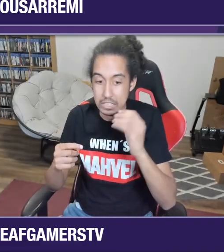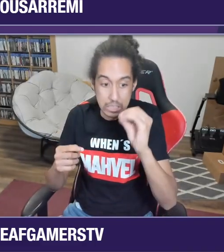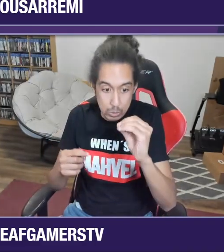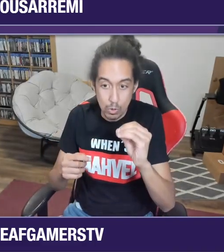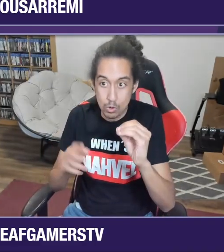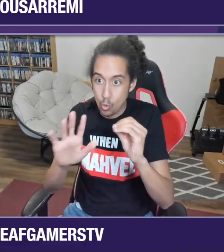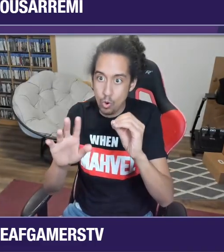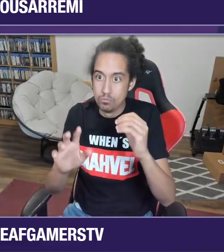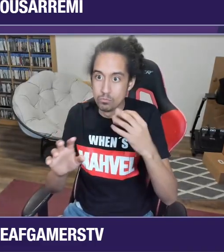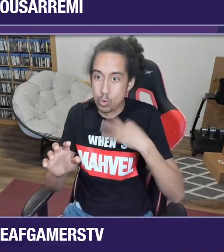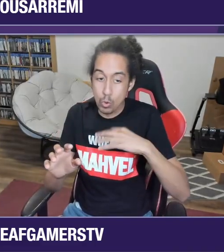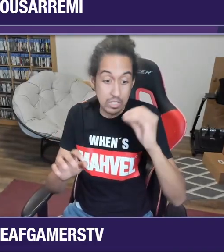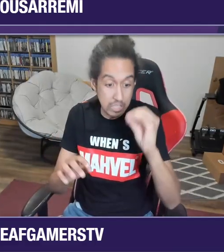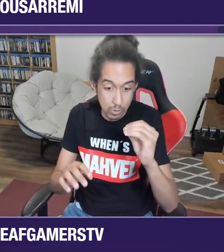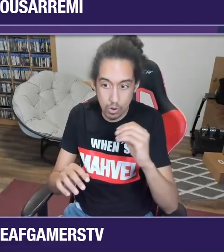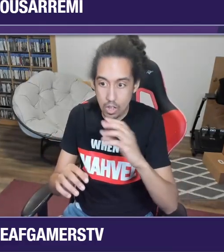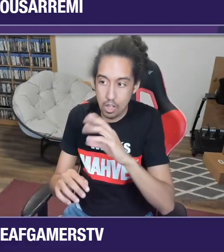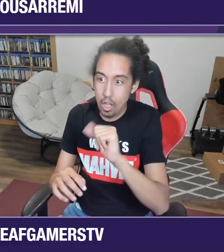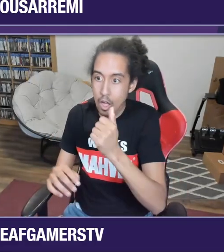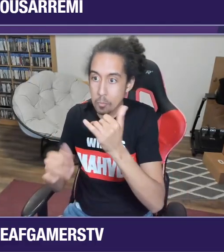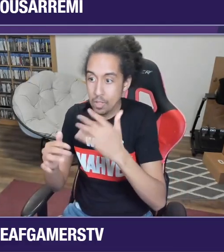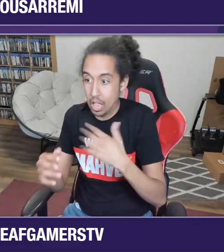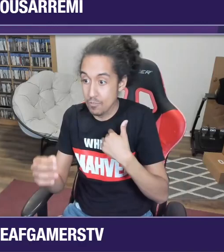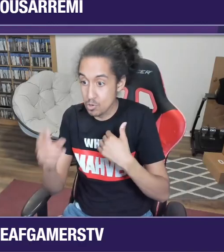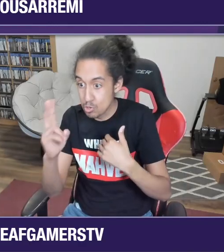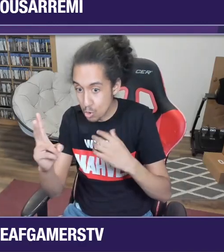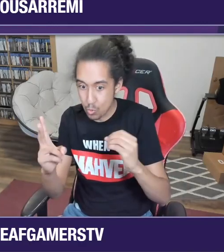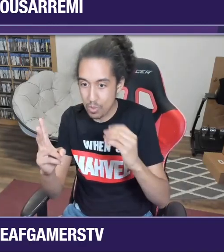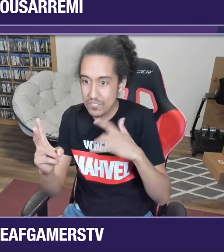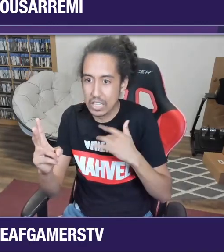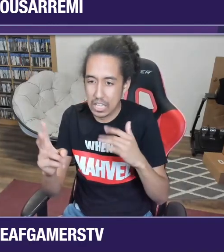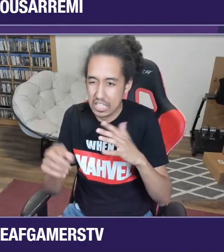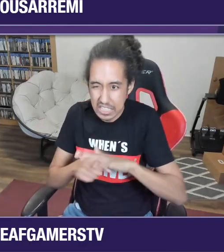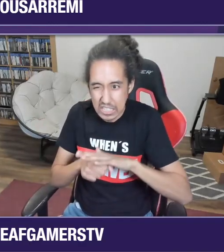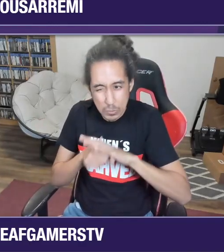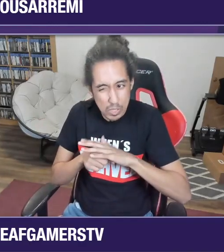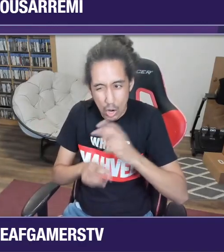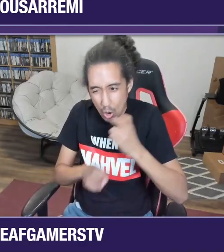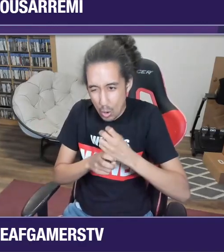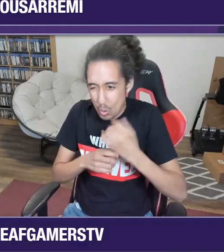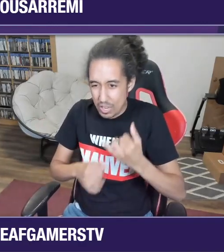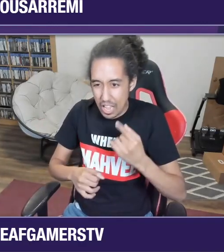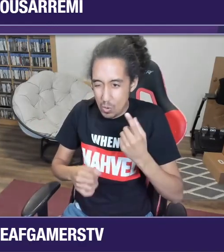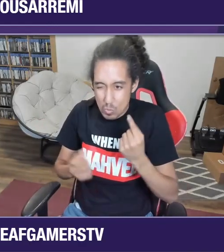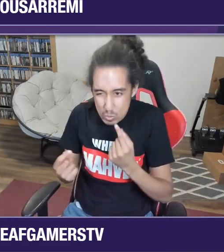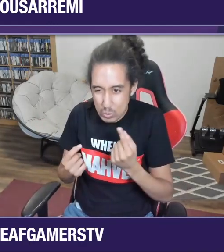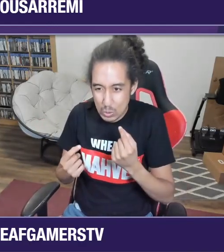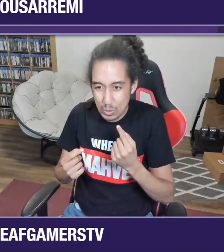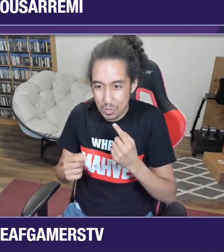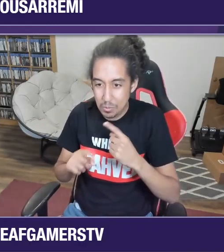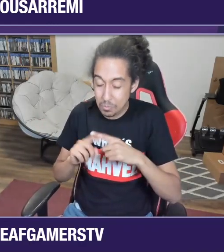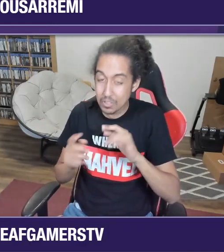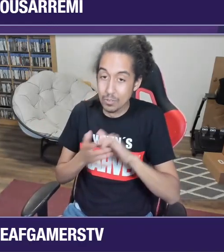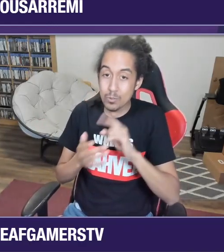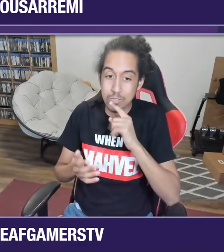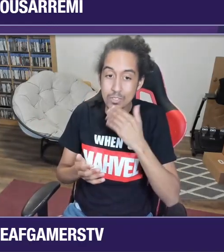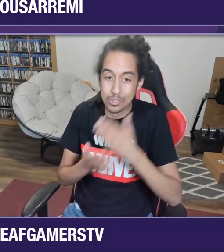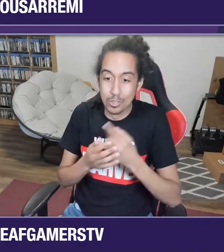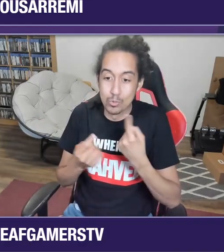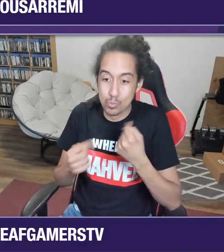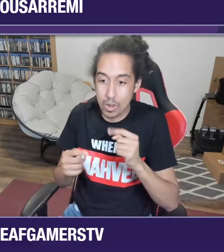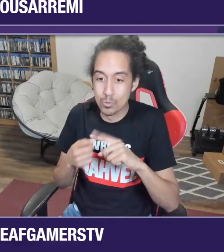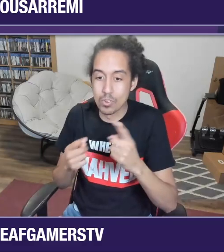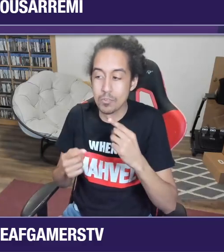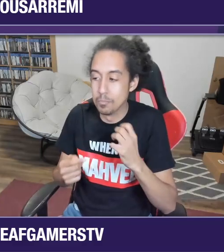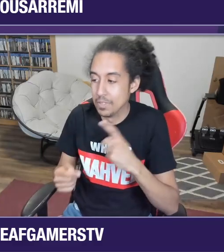He was trying to shimmy. He was trying to get out of throw range. I can understand. You can understand on both sides the thinking, but I just want to make sure it wasn't